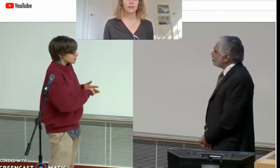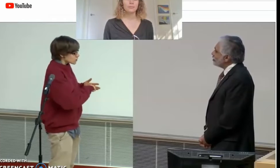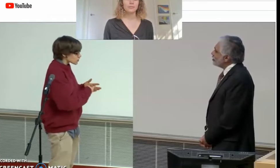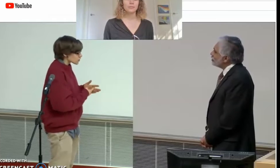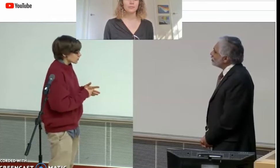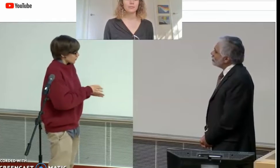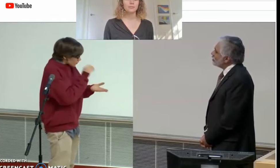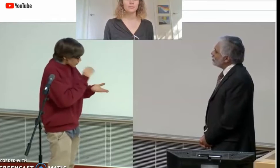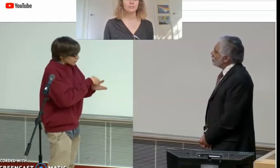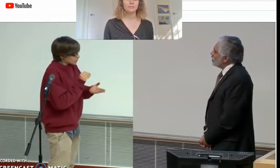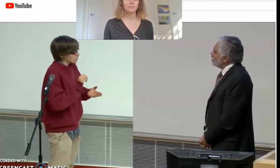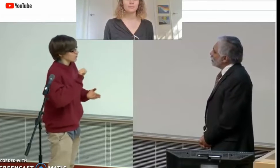I'm a student.